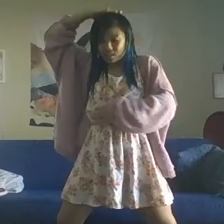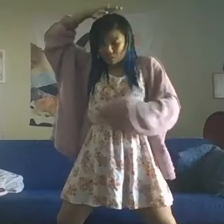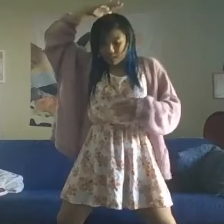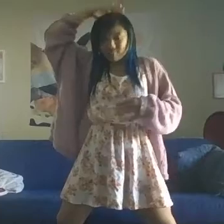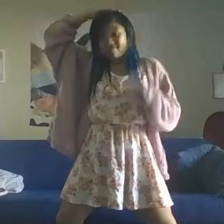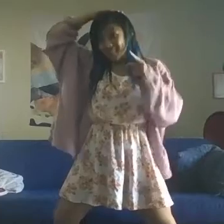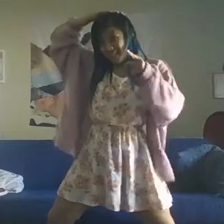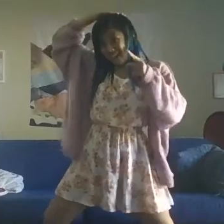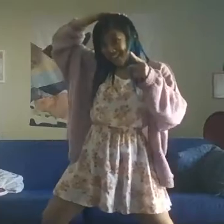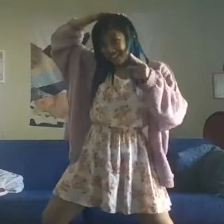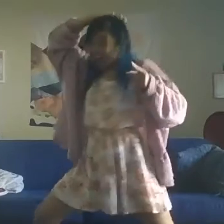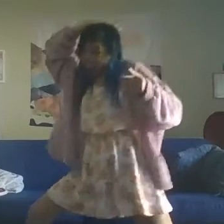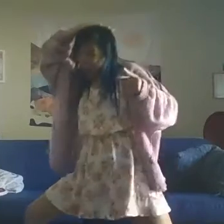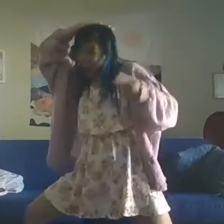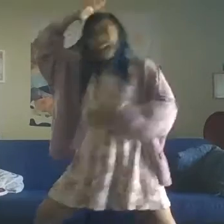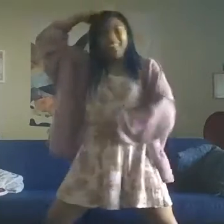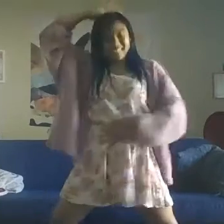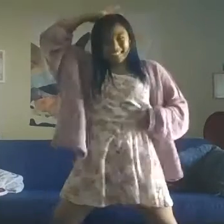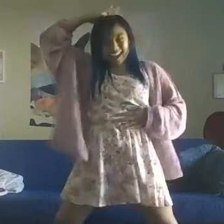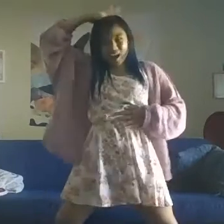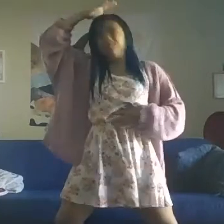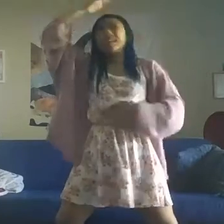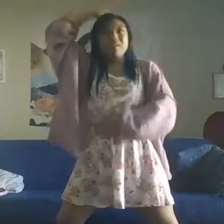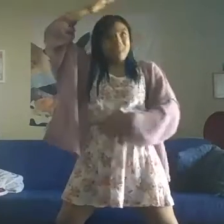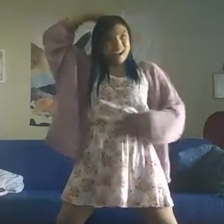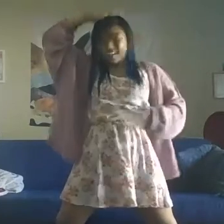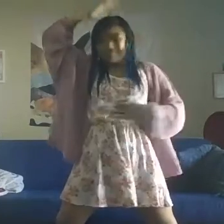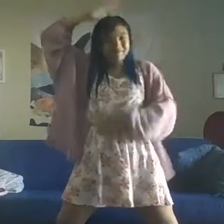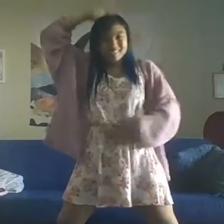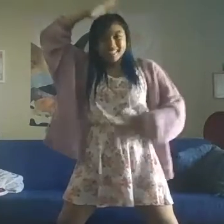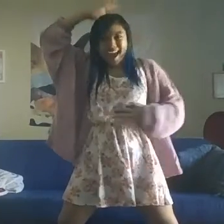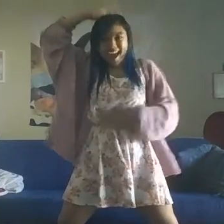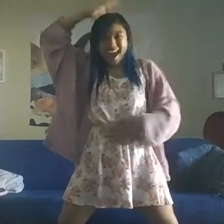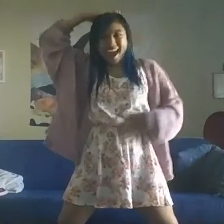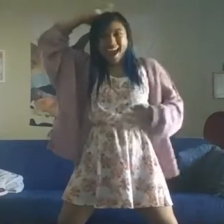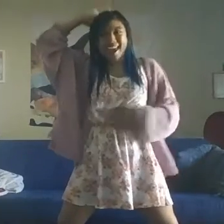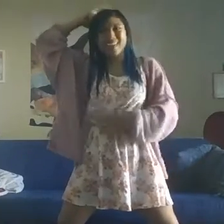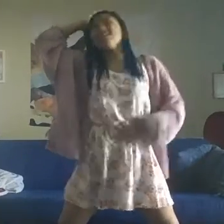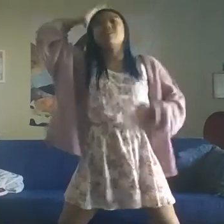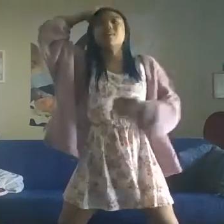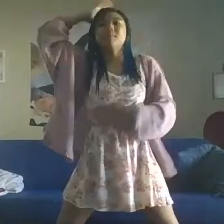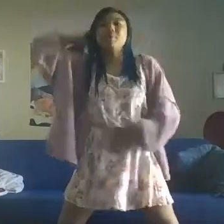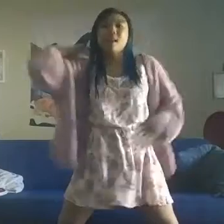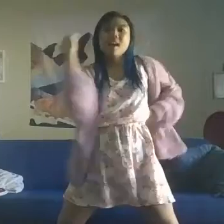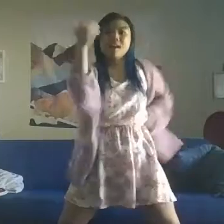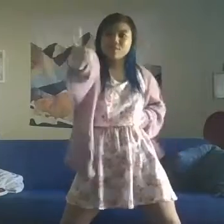do it yet. Oh, wait, no, I got it. Yay! Give me a thumbs up if you can do